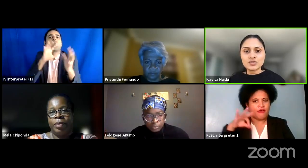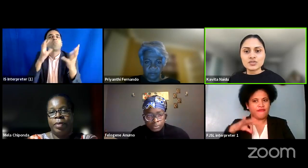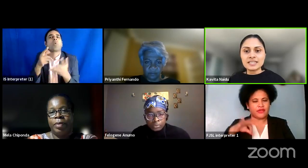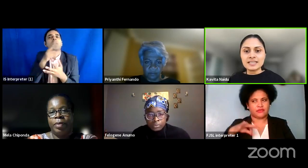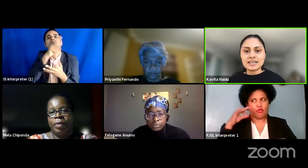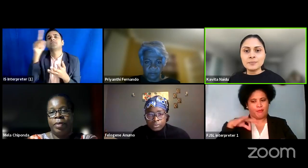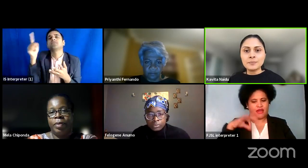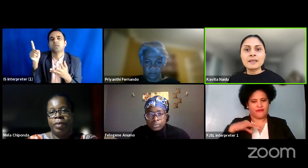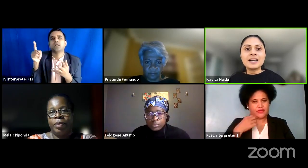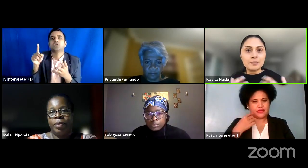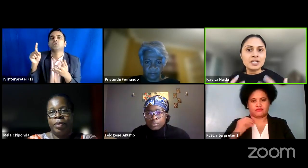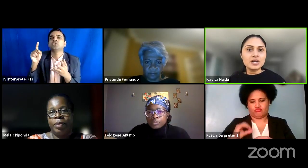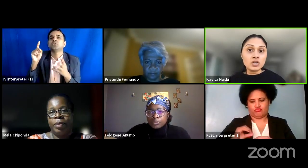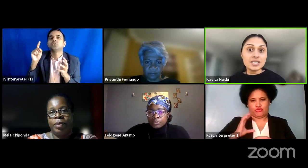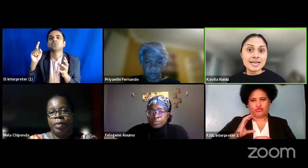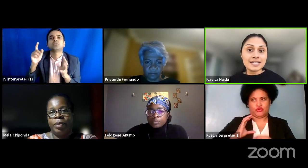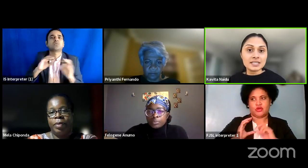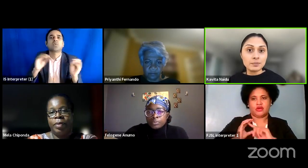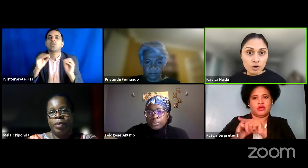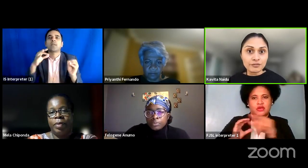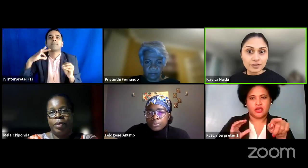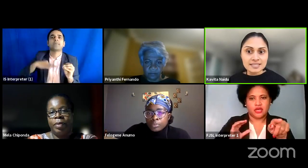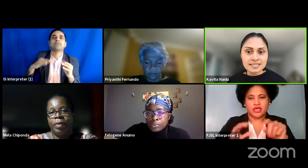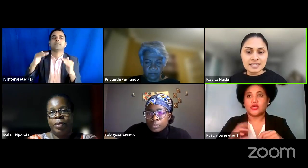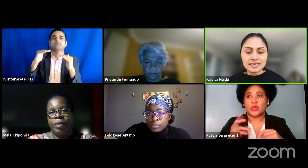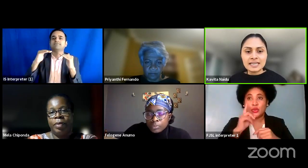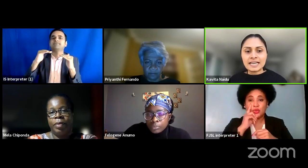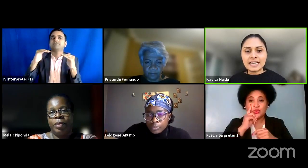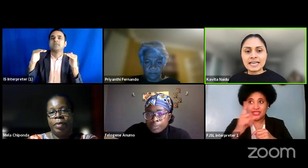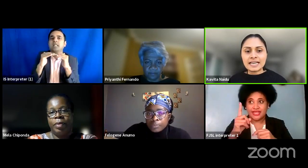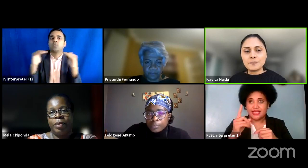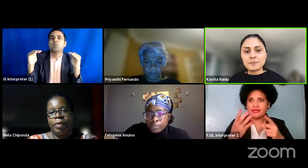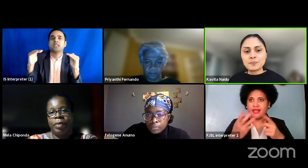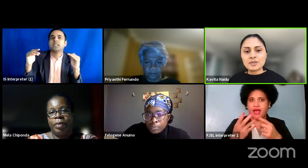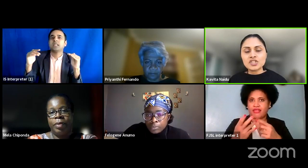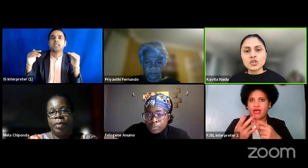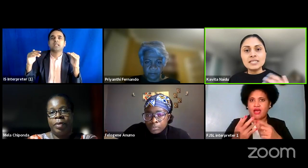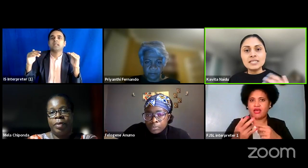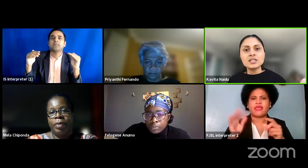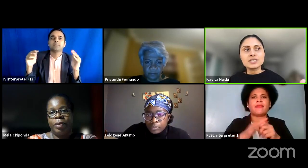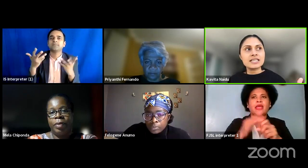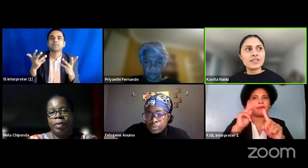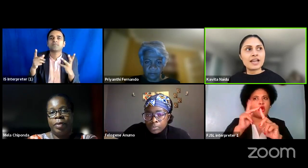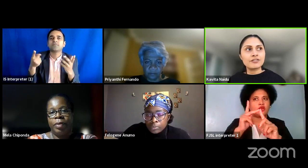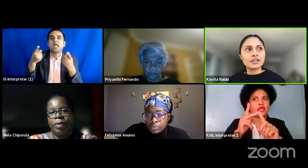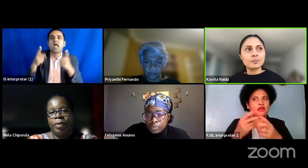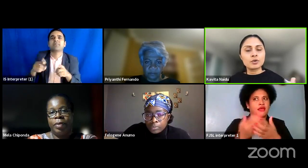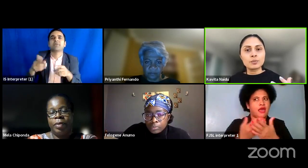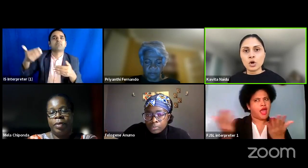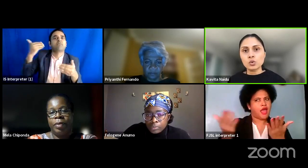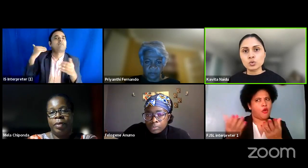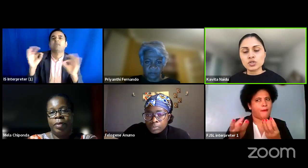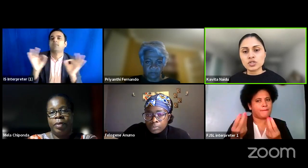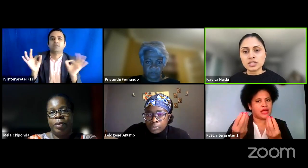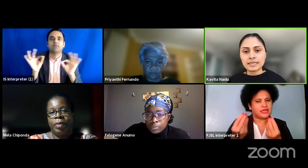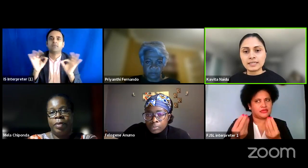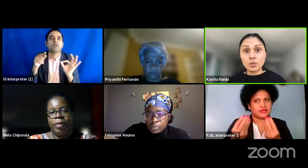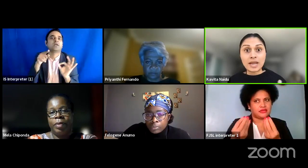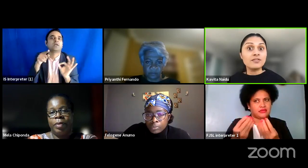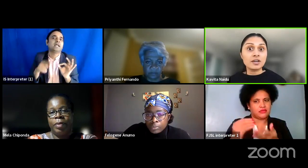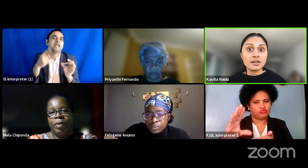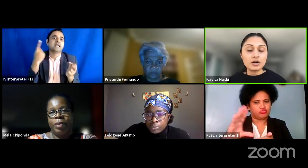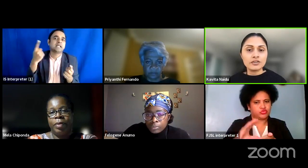and AstraZeneca are prioritizing profits. So India and South Africa proposed